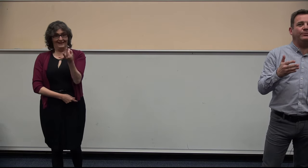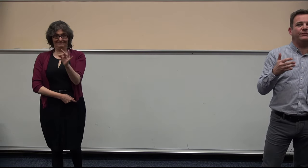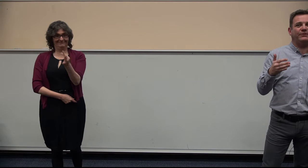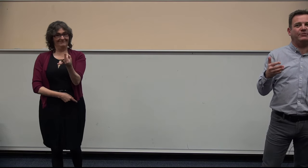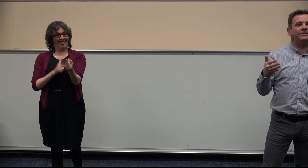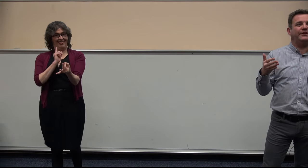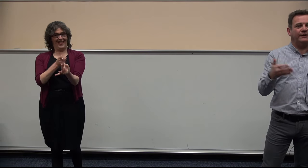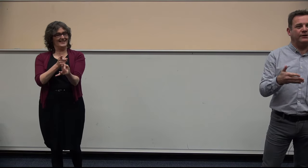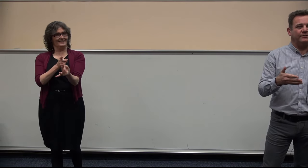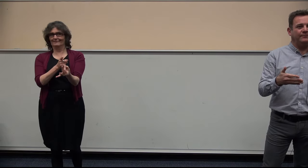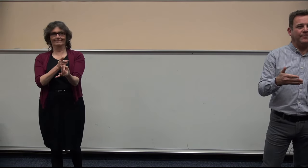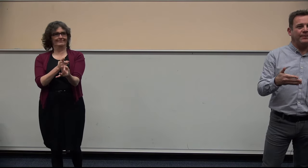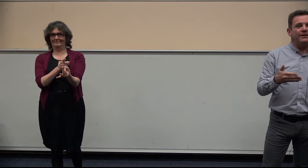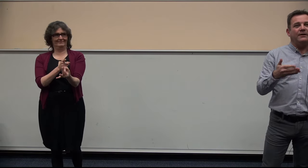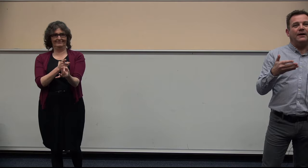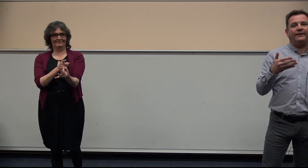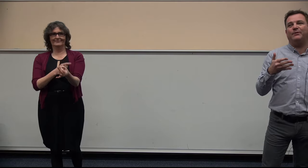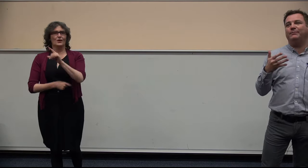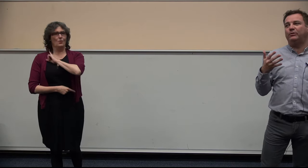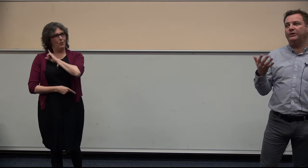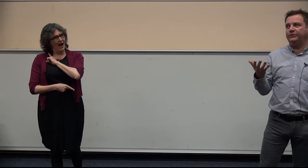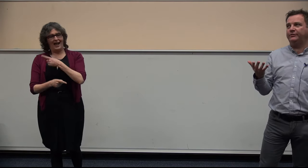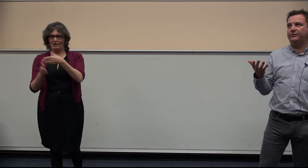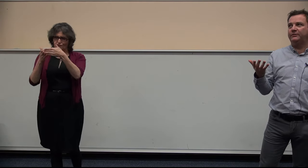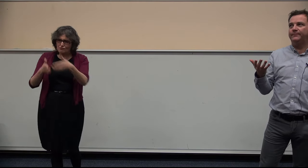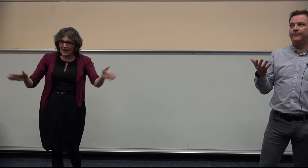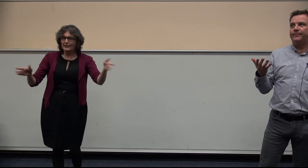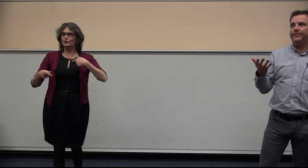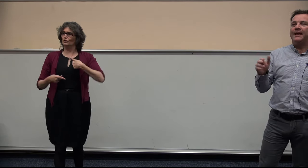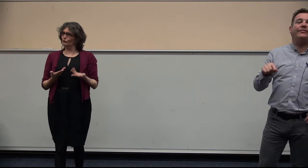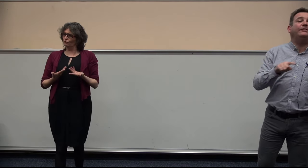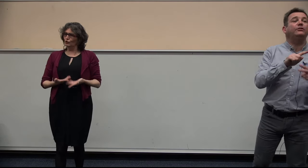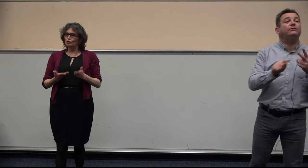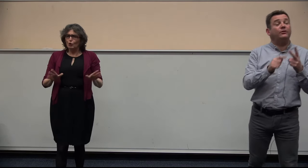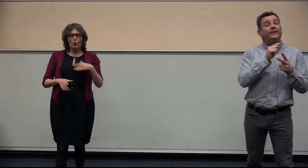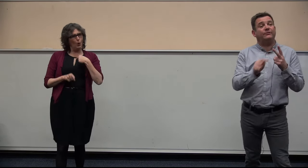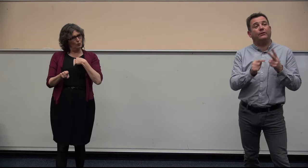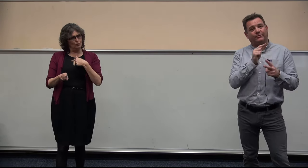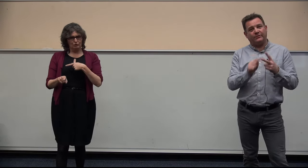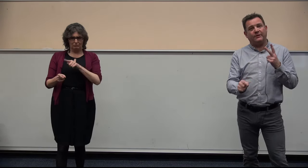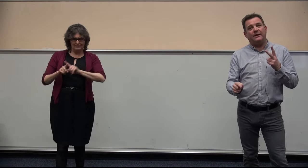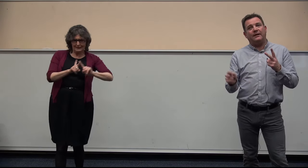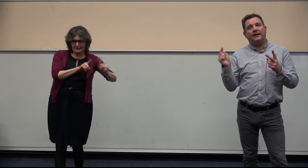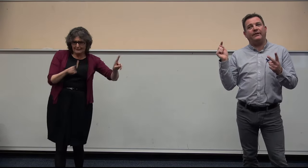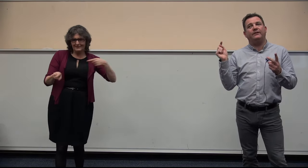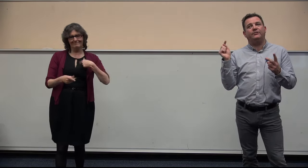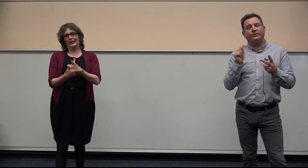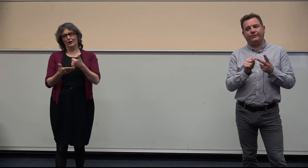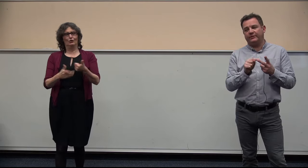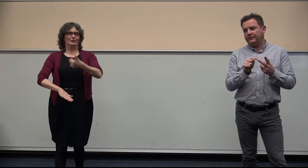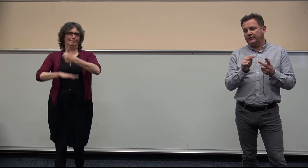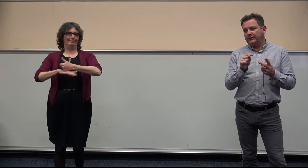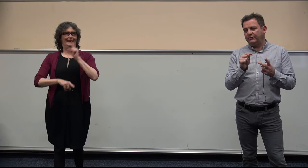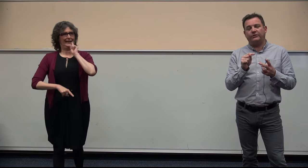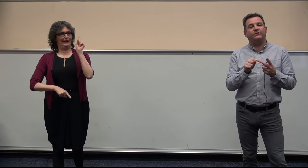think it's too prescriptively hearing. I think it would be more useful. I think two things are options. I think it's